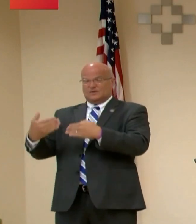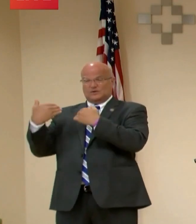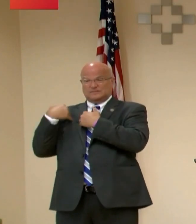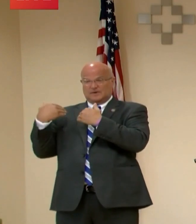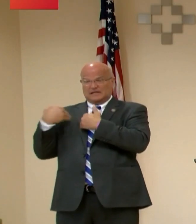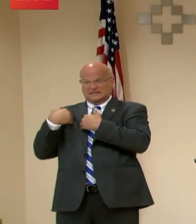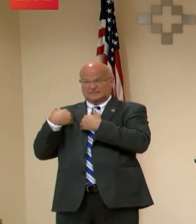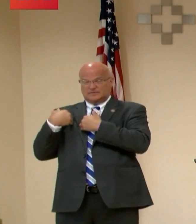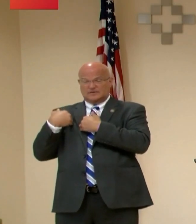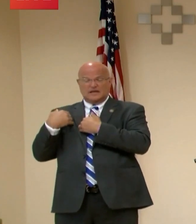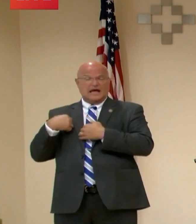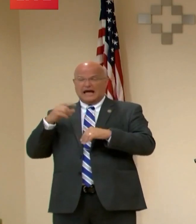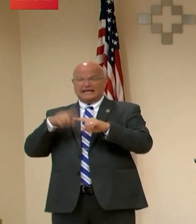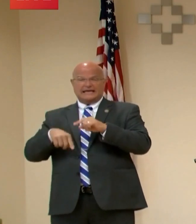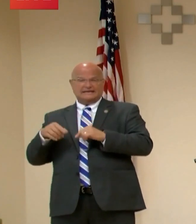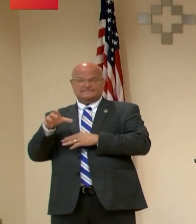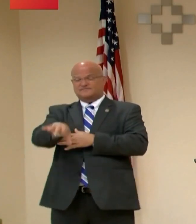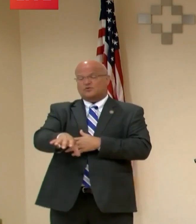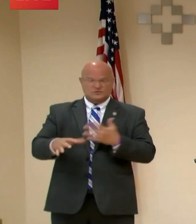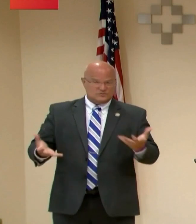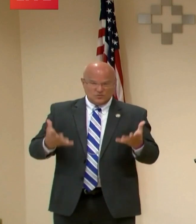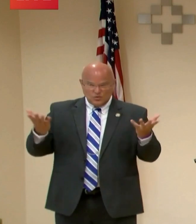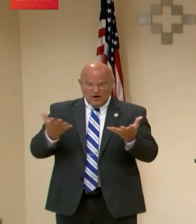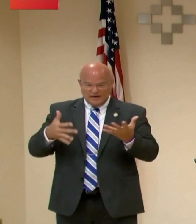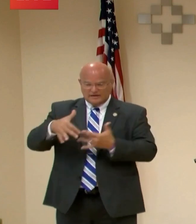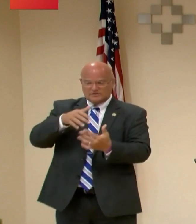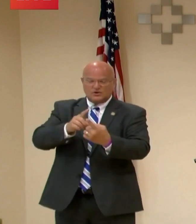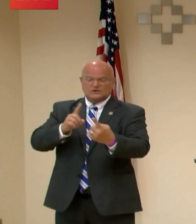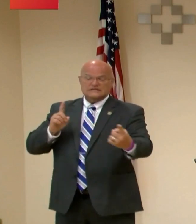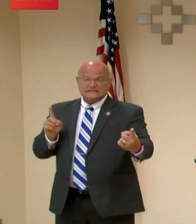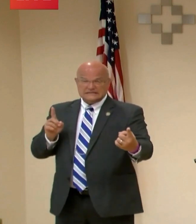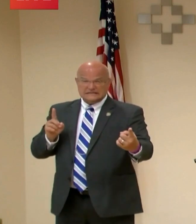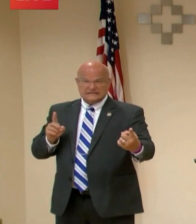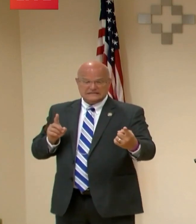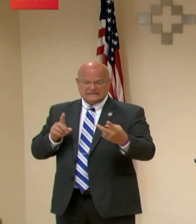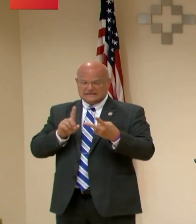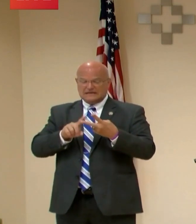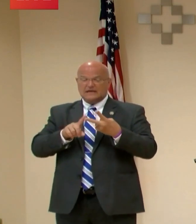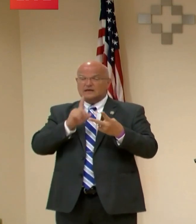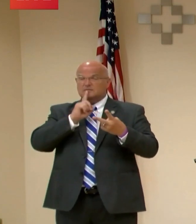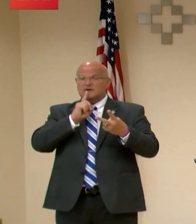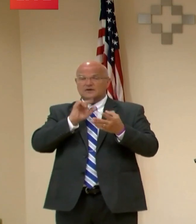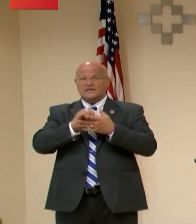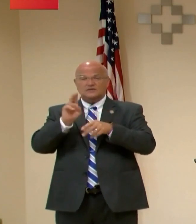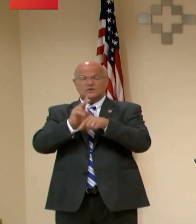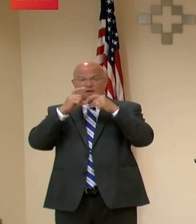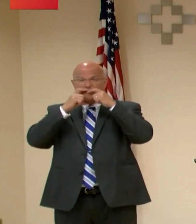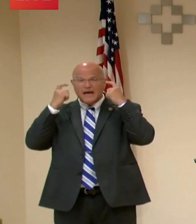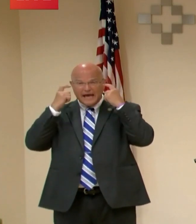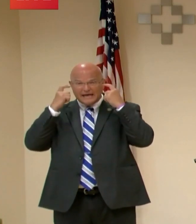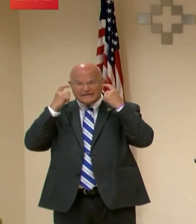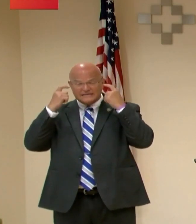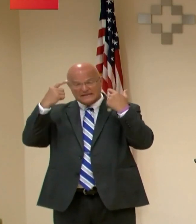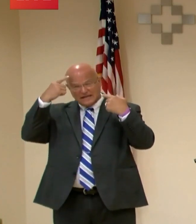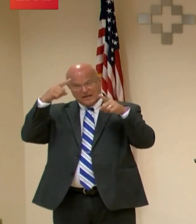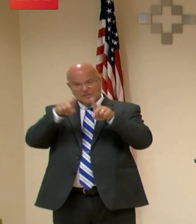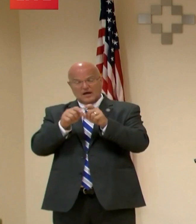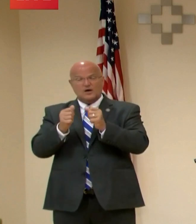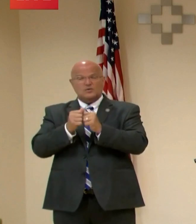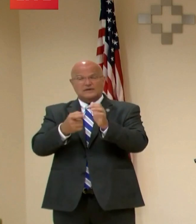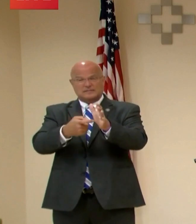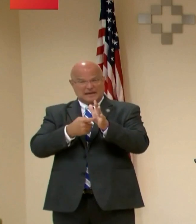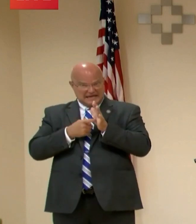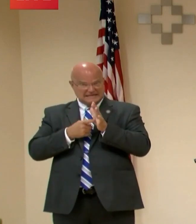that nobody else can do for them. And that is to socially distance, to make sure that you wear a mask in compliance with